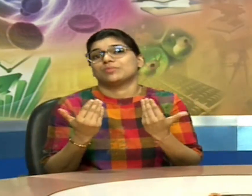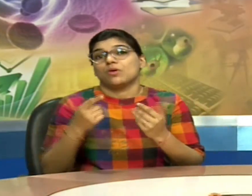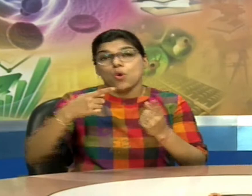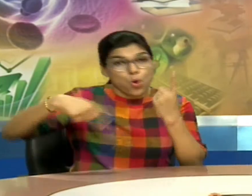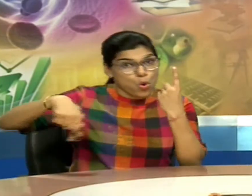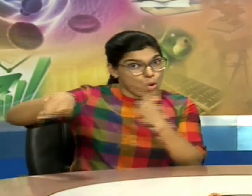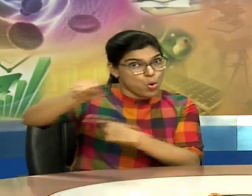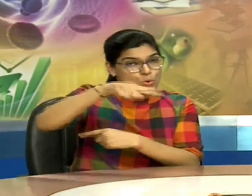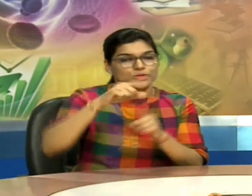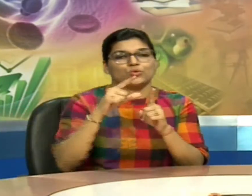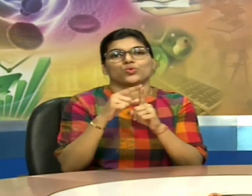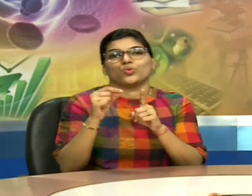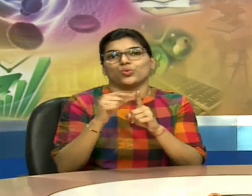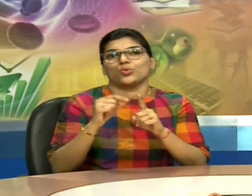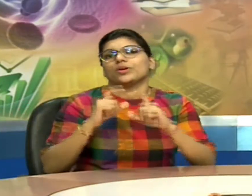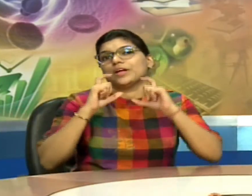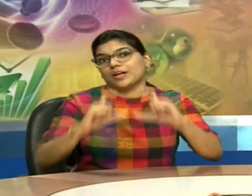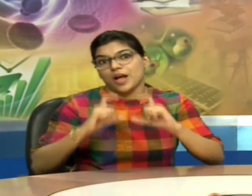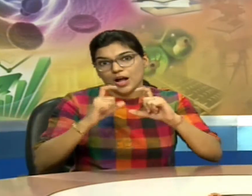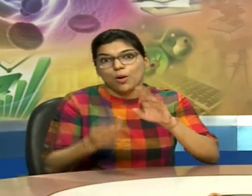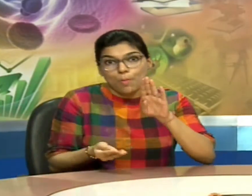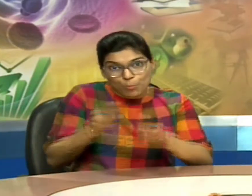We should not pollute the environment,